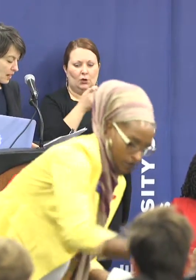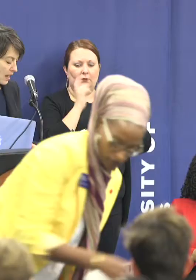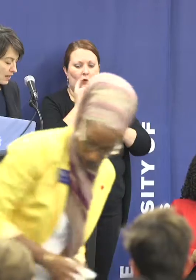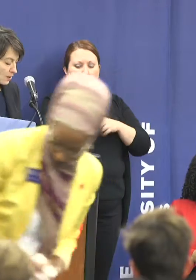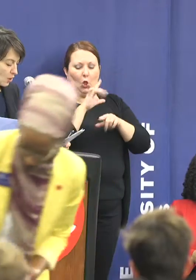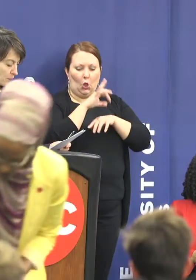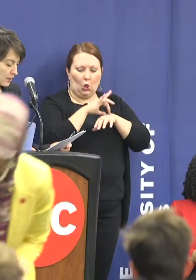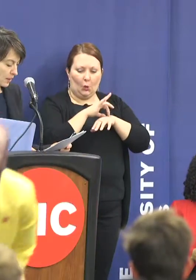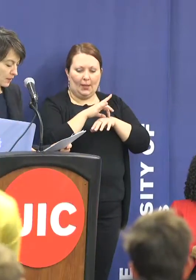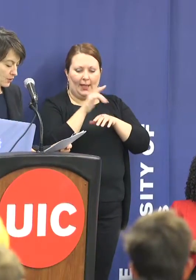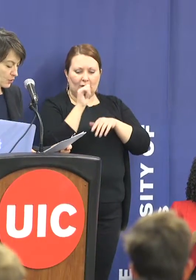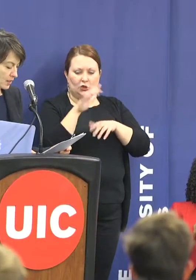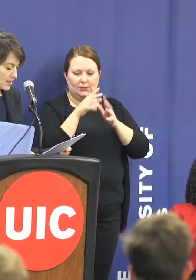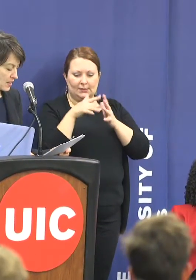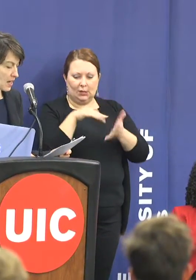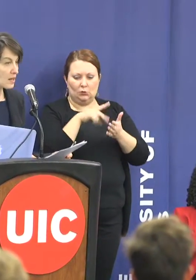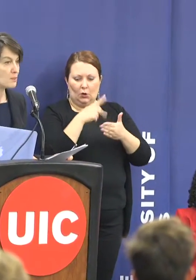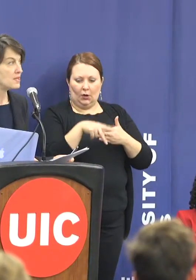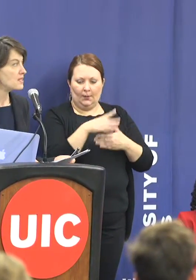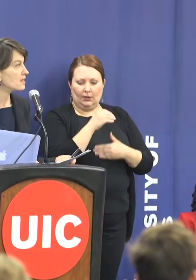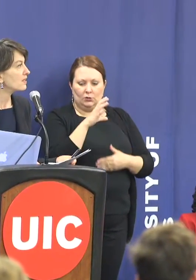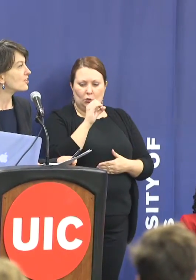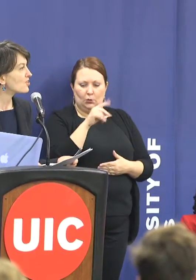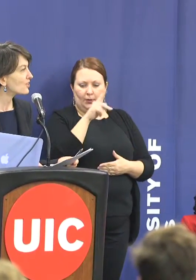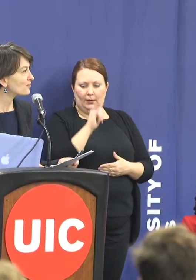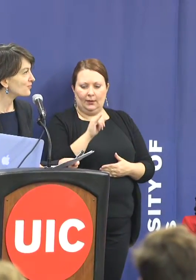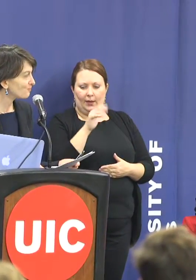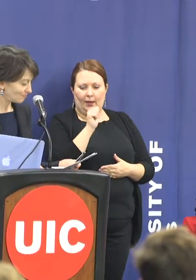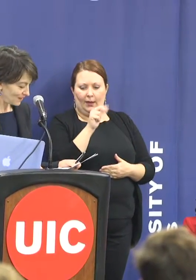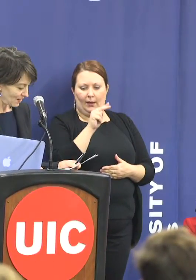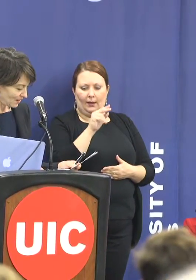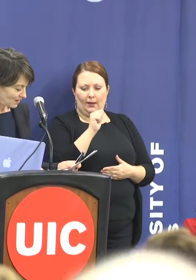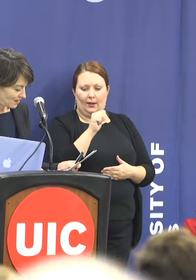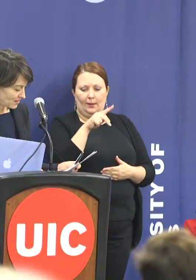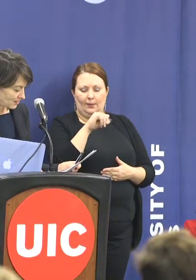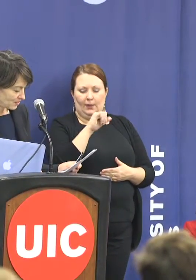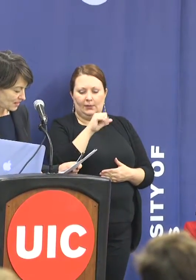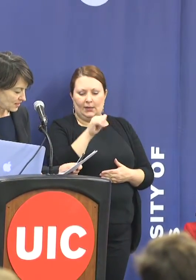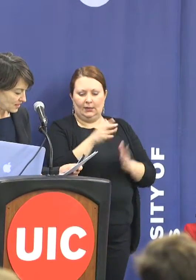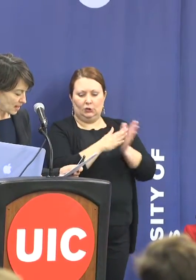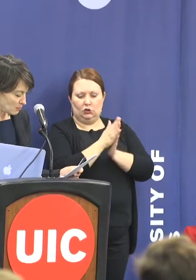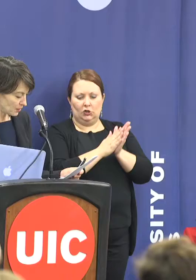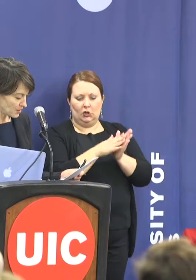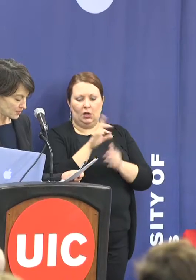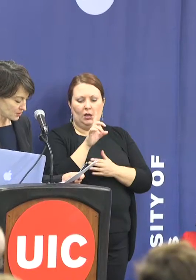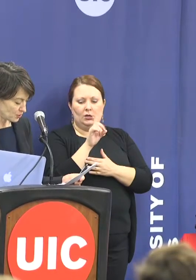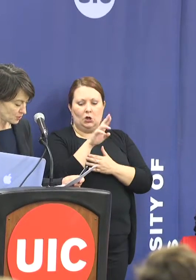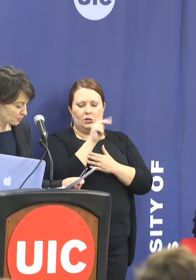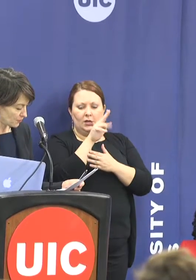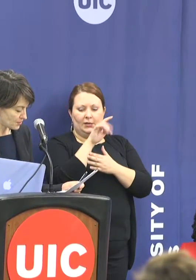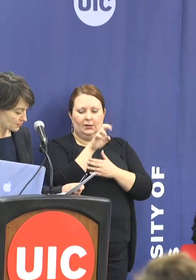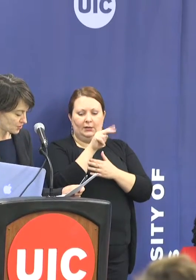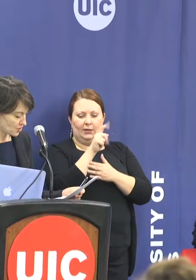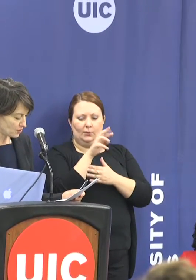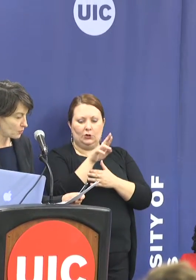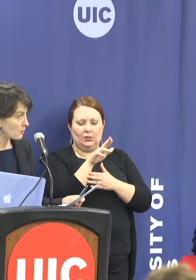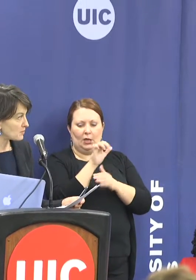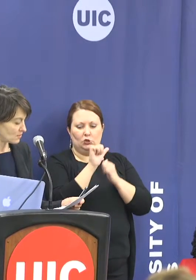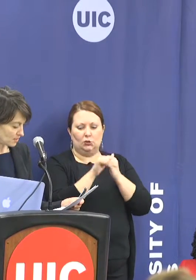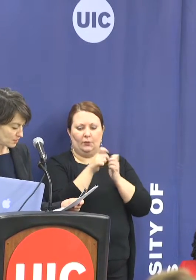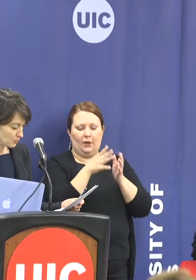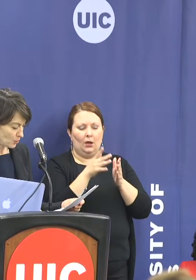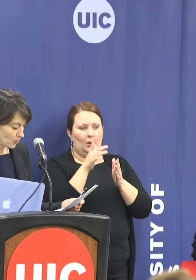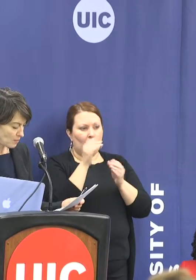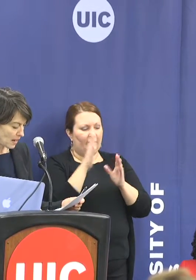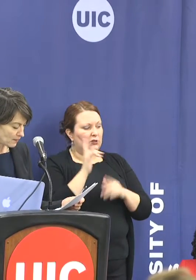Program and co-PI on the UIC Anapizi Initiative. Dr. Nadine Naber is an associate professor in the Gender and